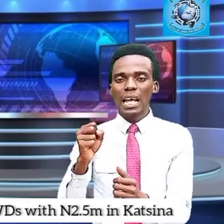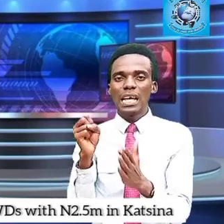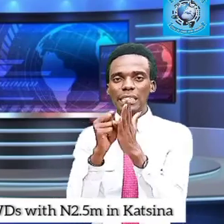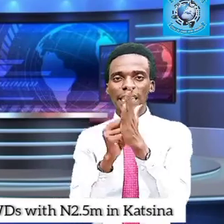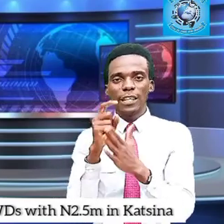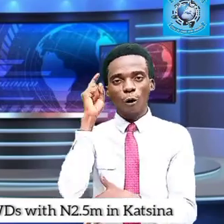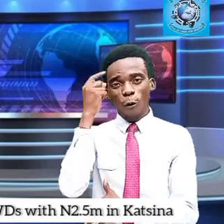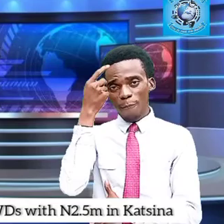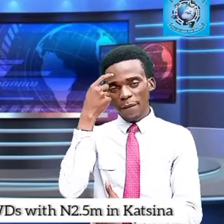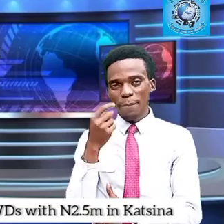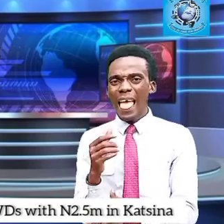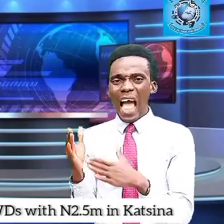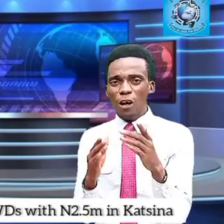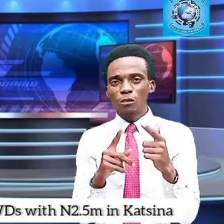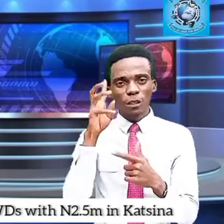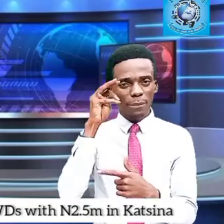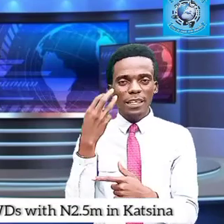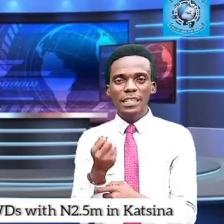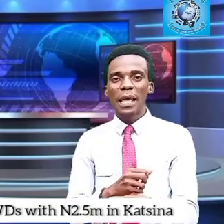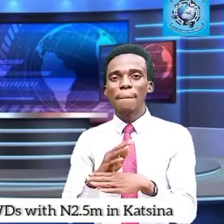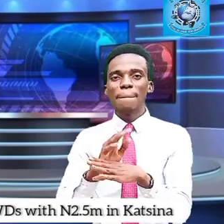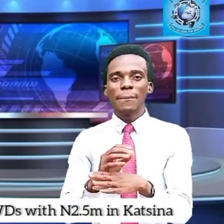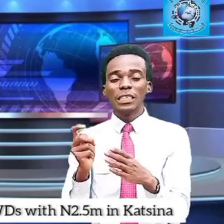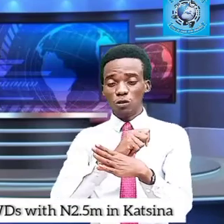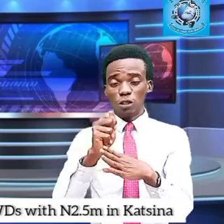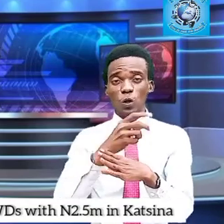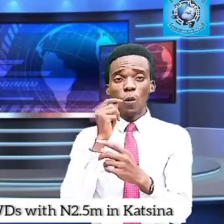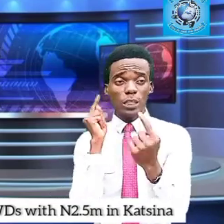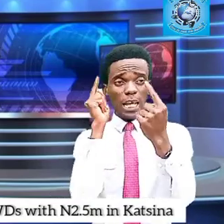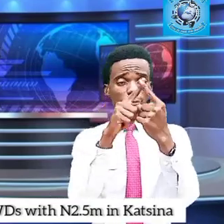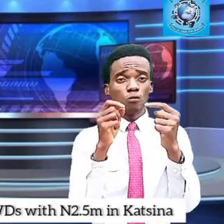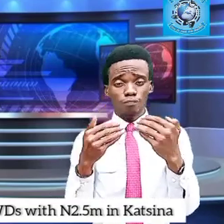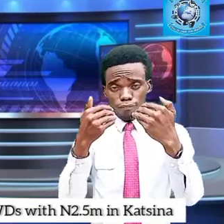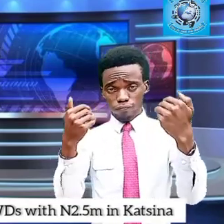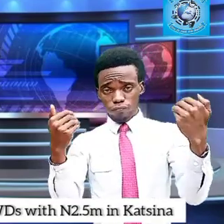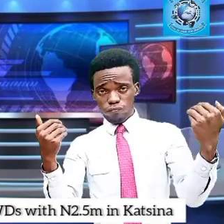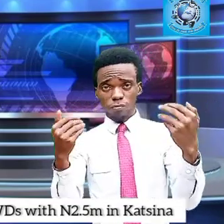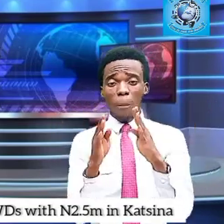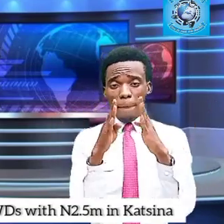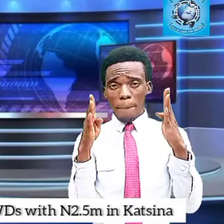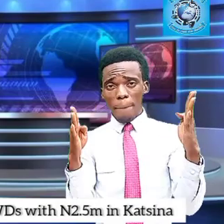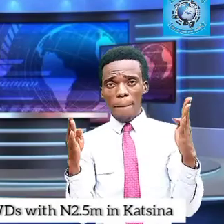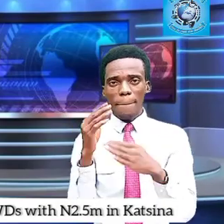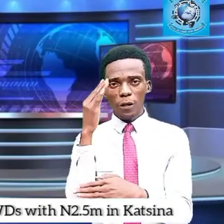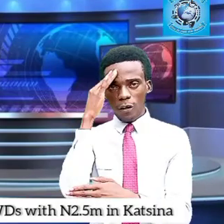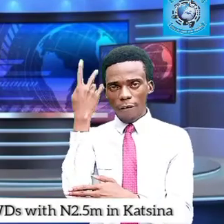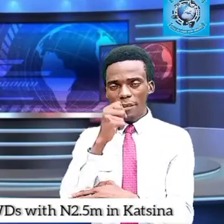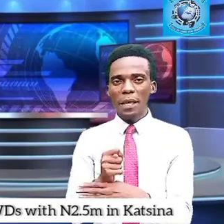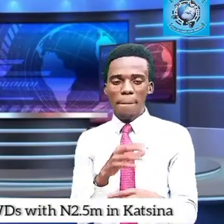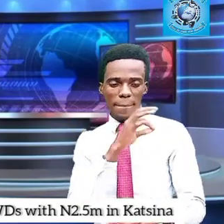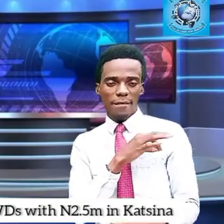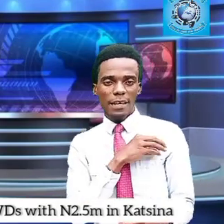According to him, the workshop was aimed to broaden the knowledge of the beneficiary in the various businesses